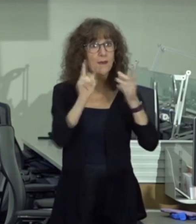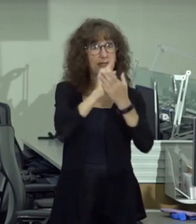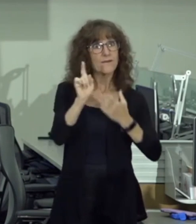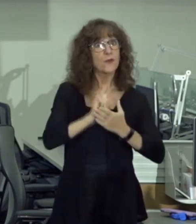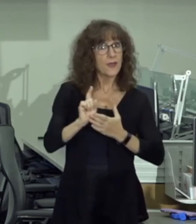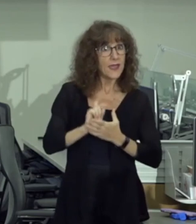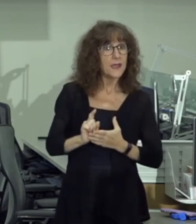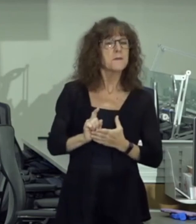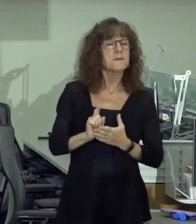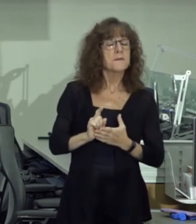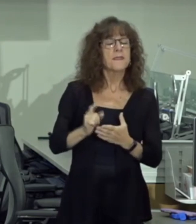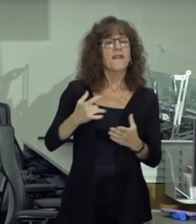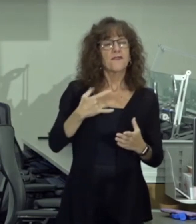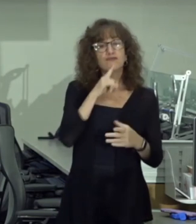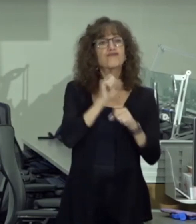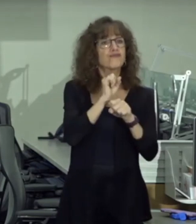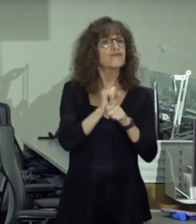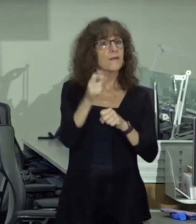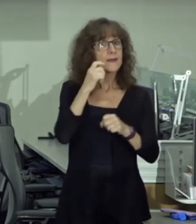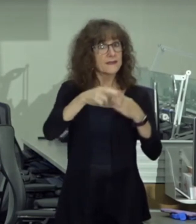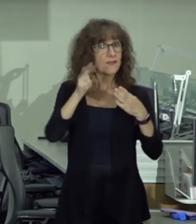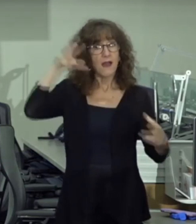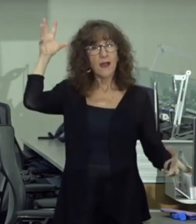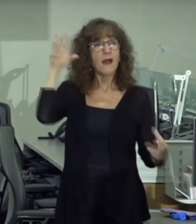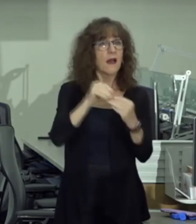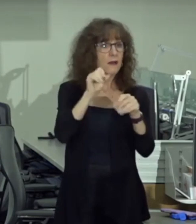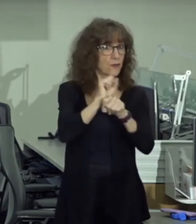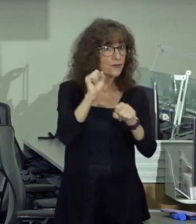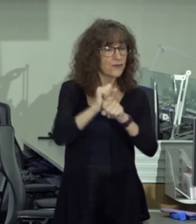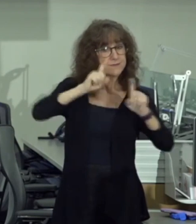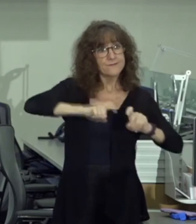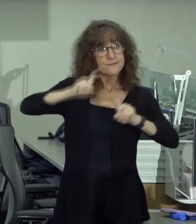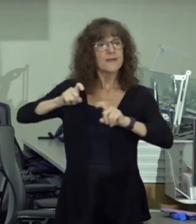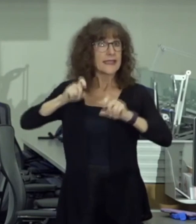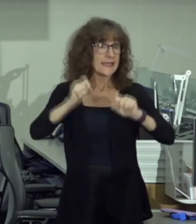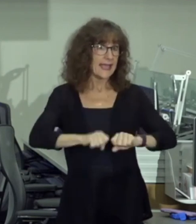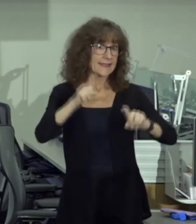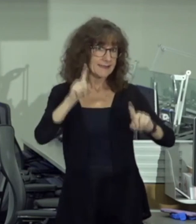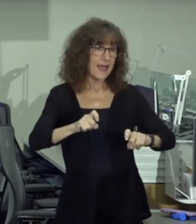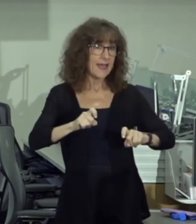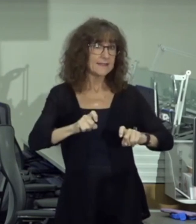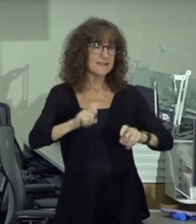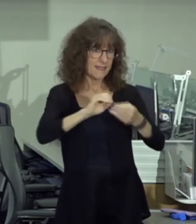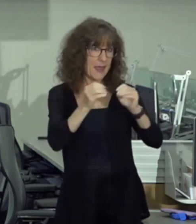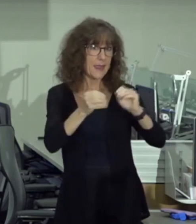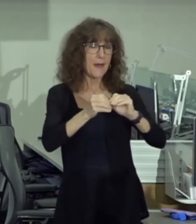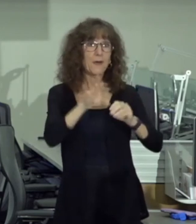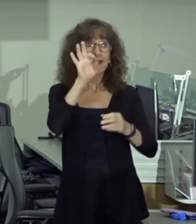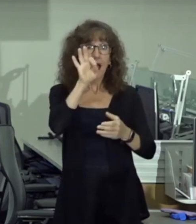week. And we believe that now, as a result of all of the combined efforts, we are now able to test that number